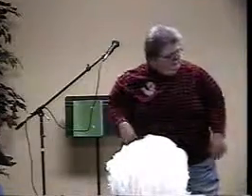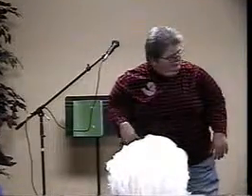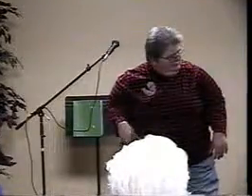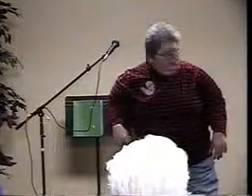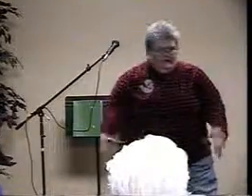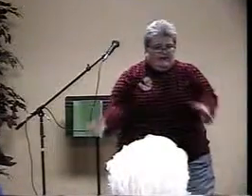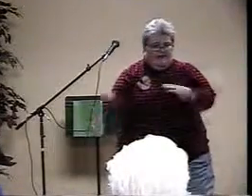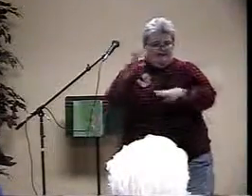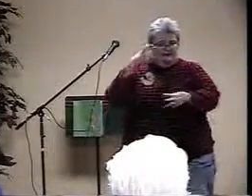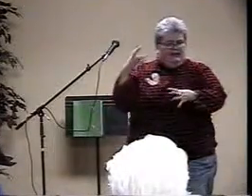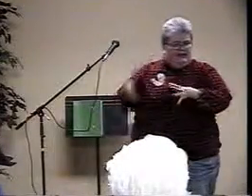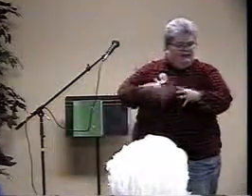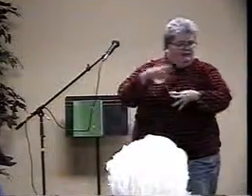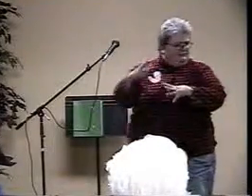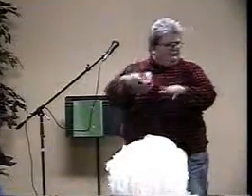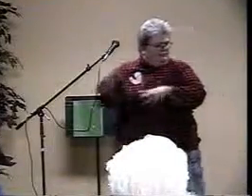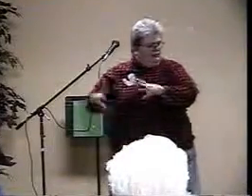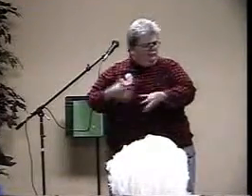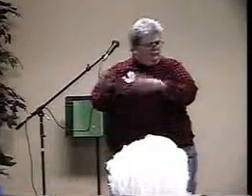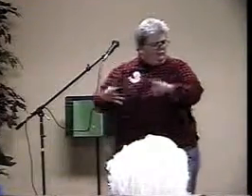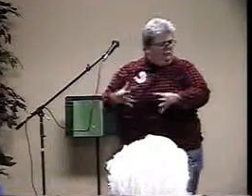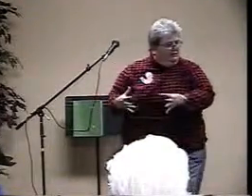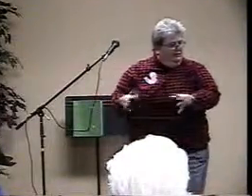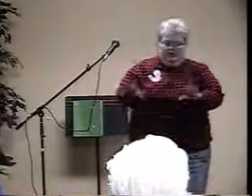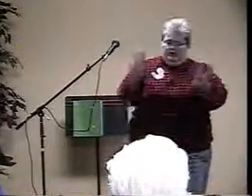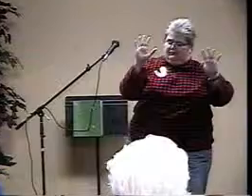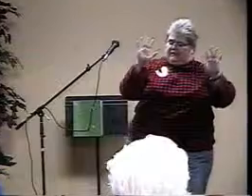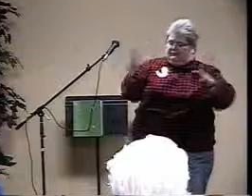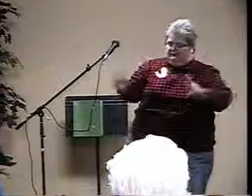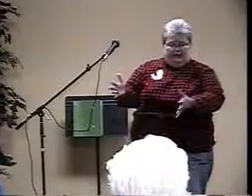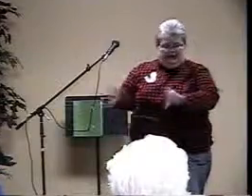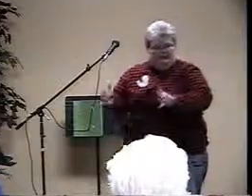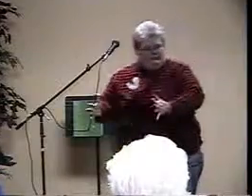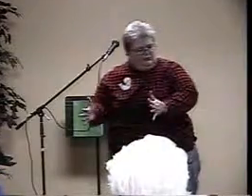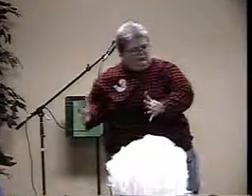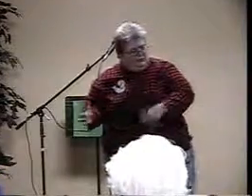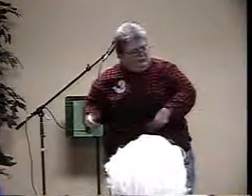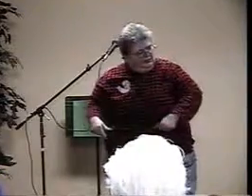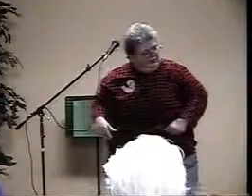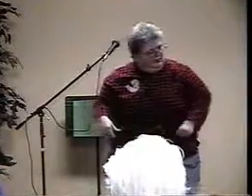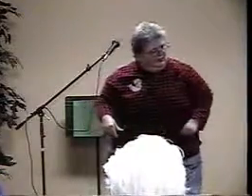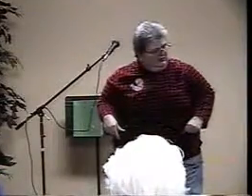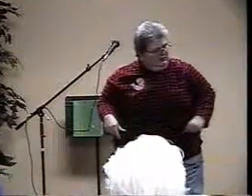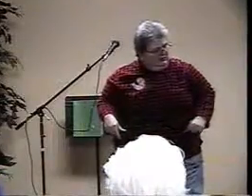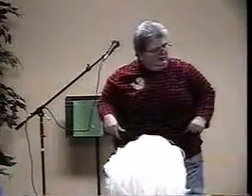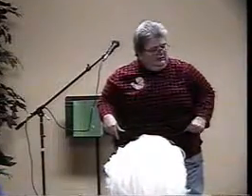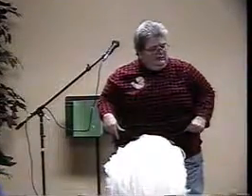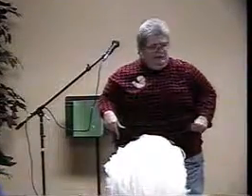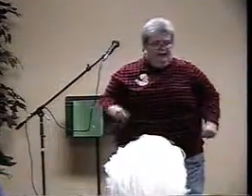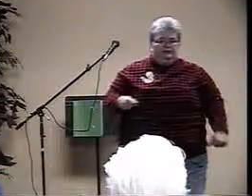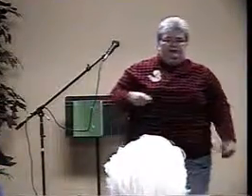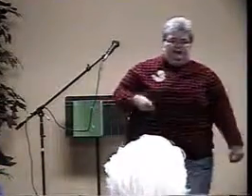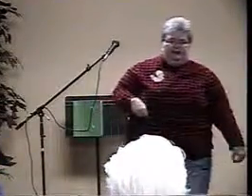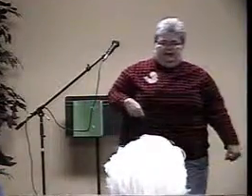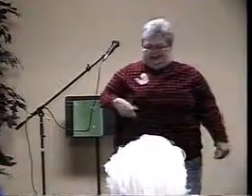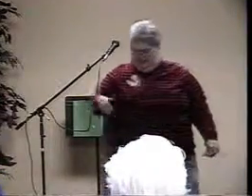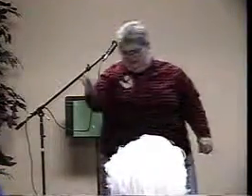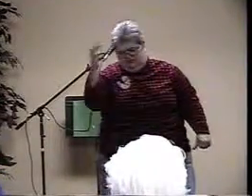good. They had some ham and some smoke, you know. Oh, they was smelling so good. The magistrate, he said, well, it's just